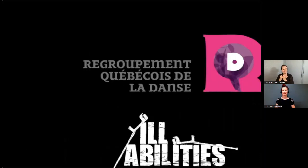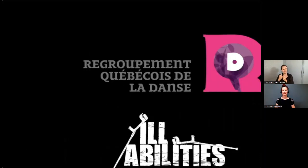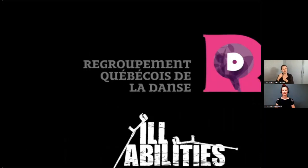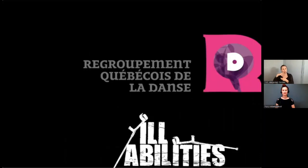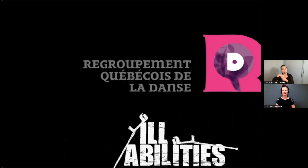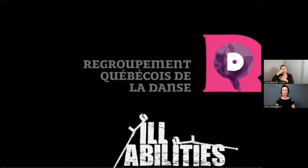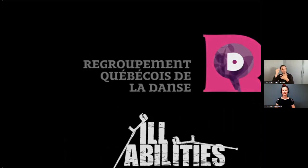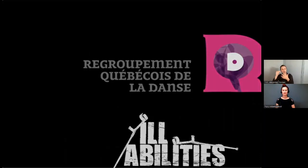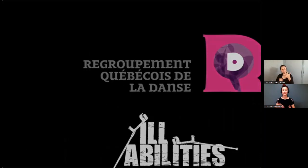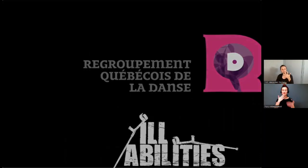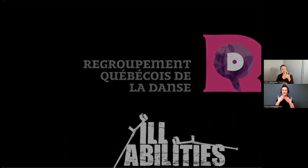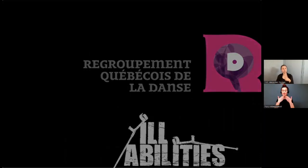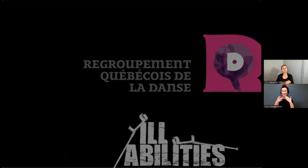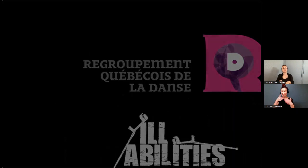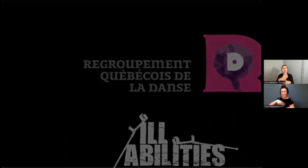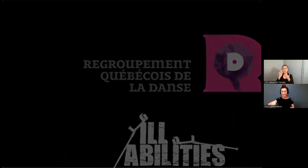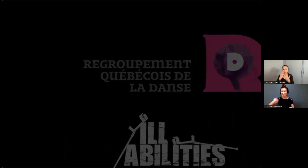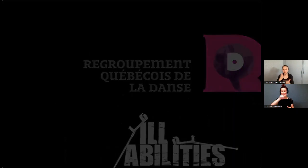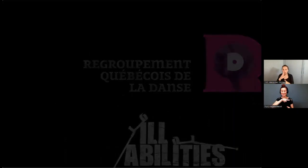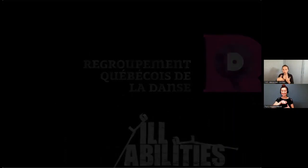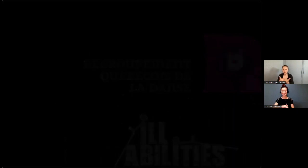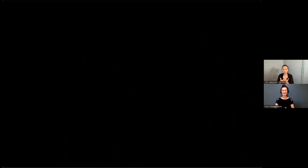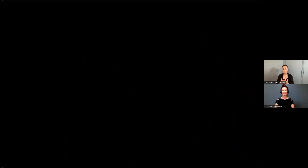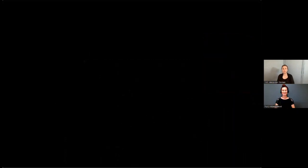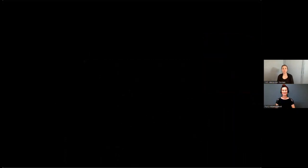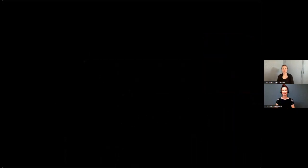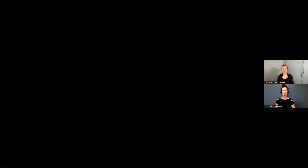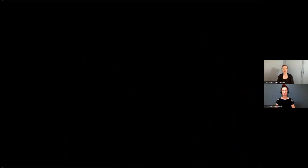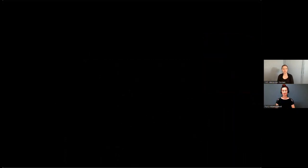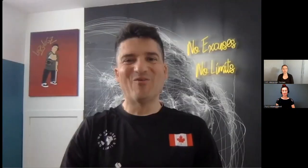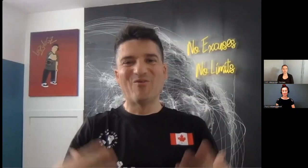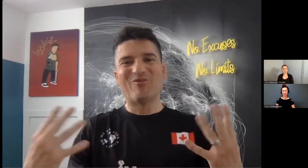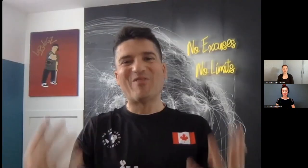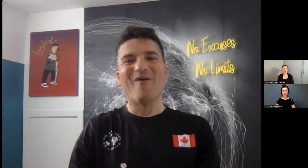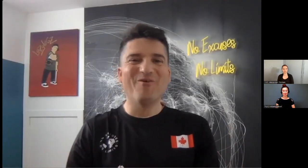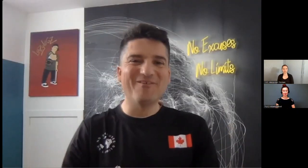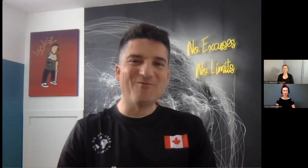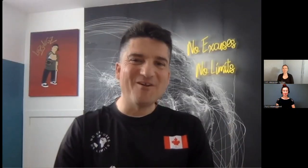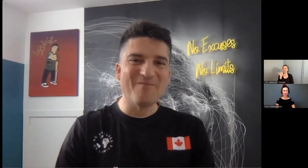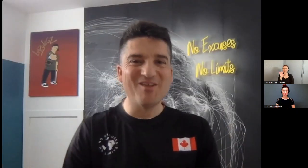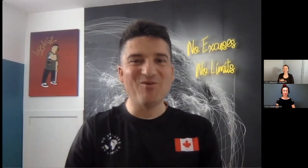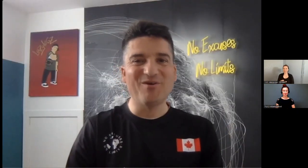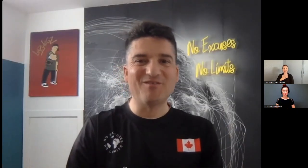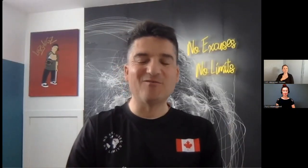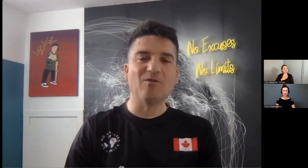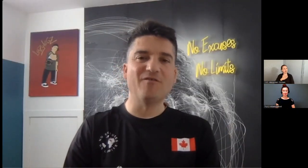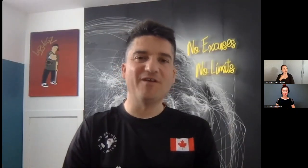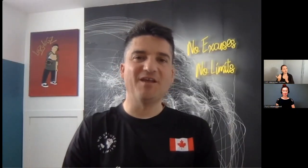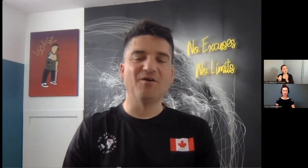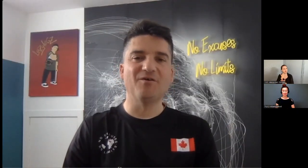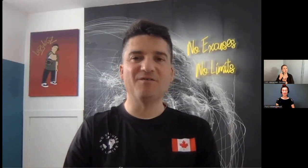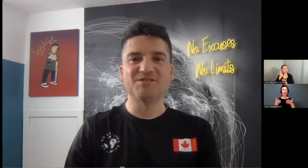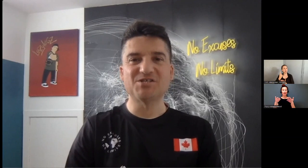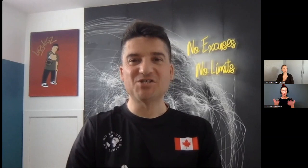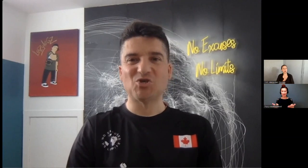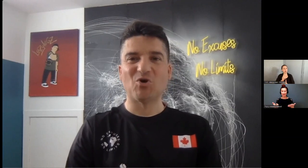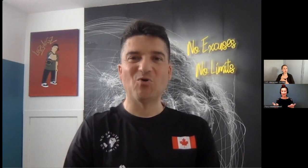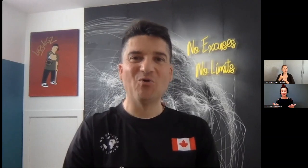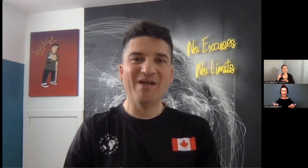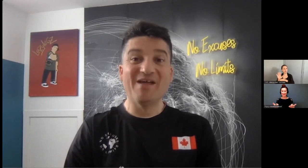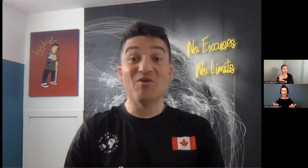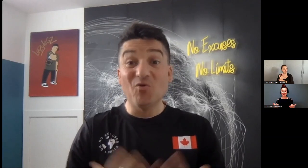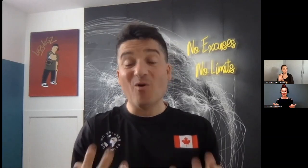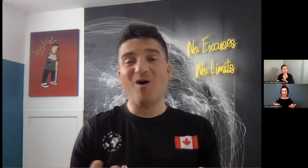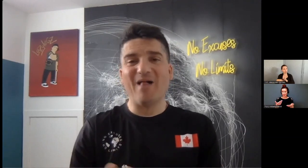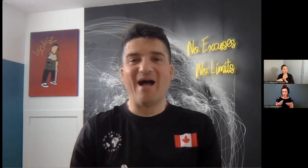following individuals. Thank you to everyone. So that was one of my newest solo videos, just to